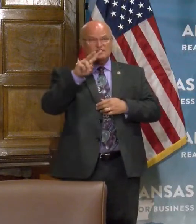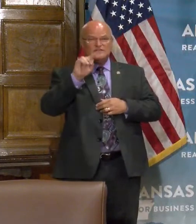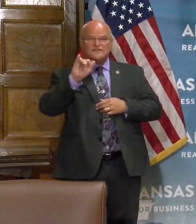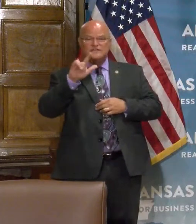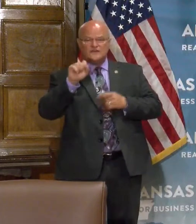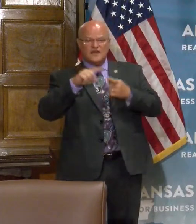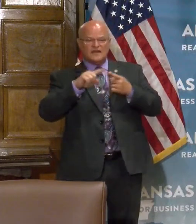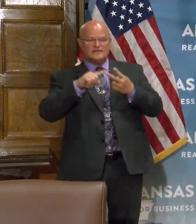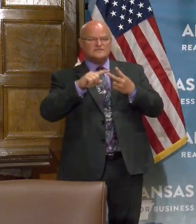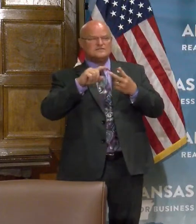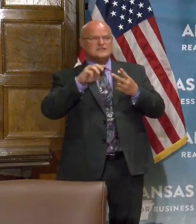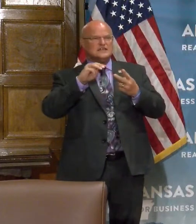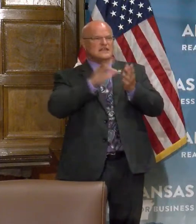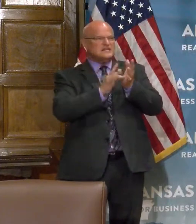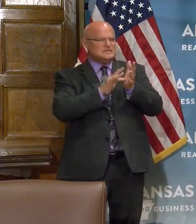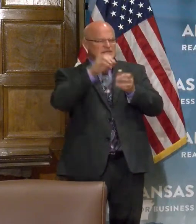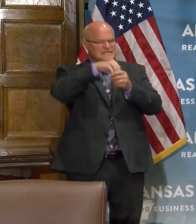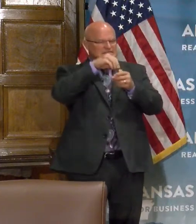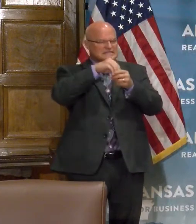media.